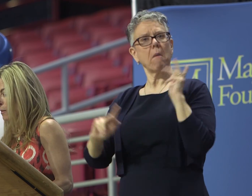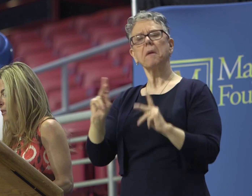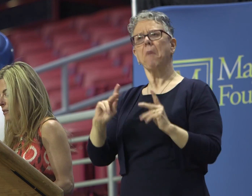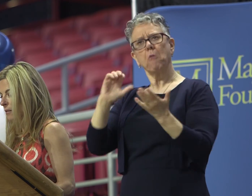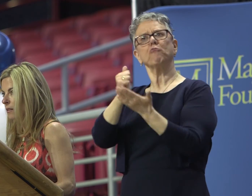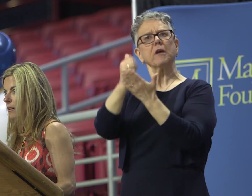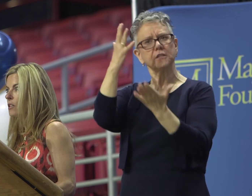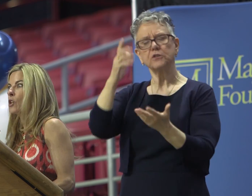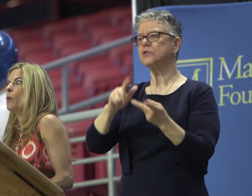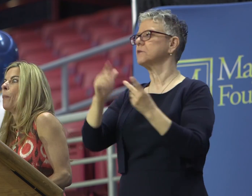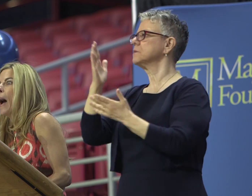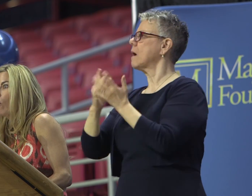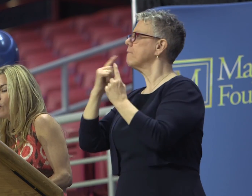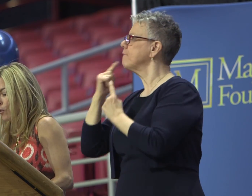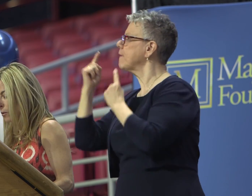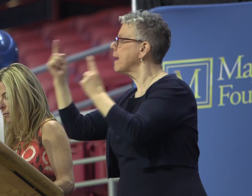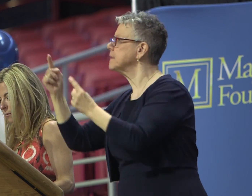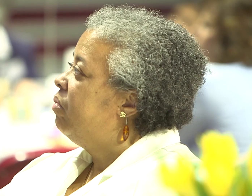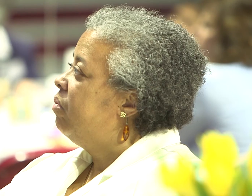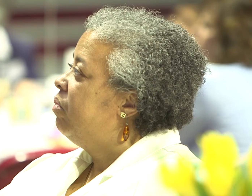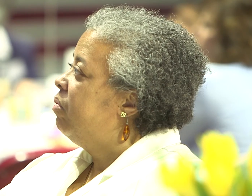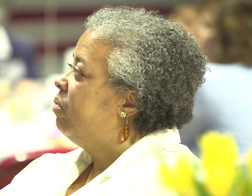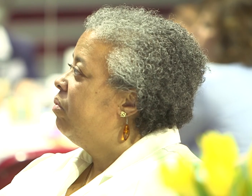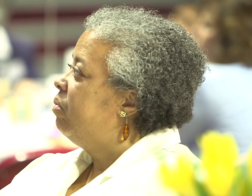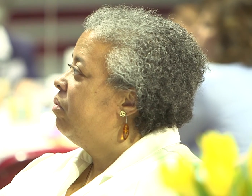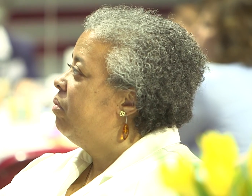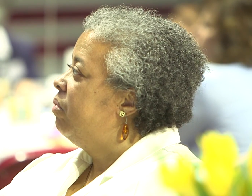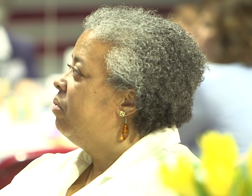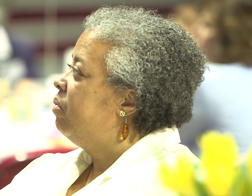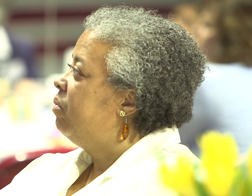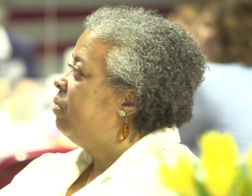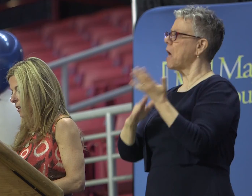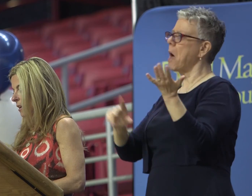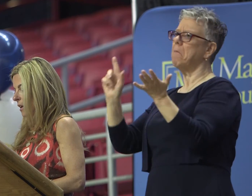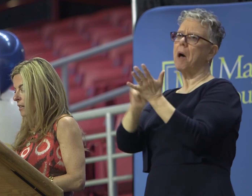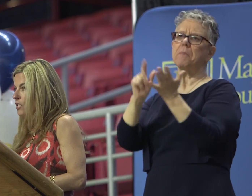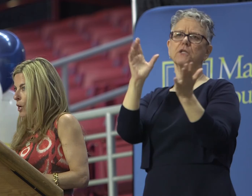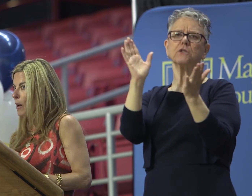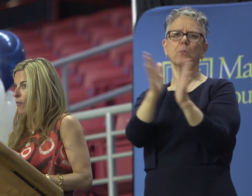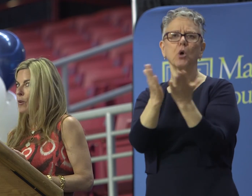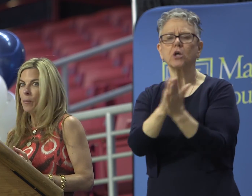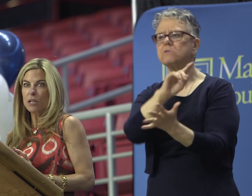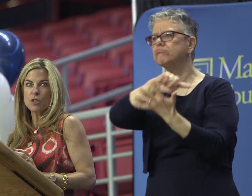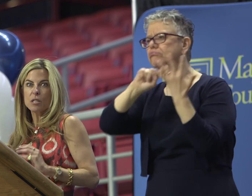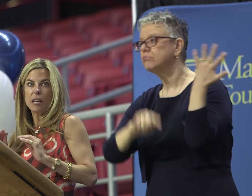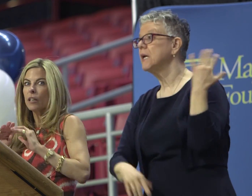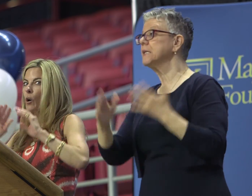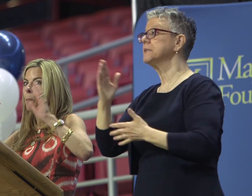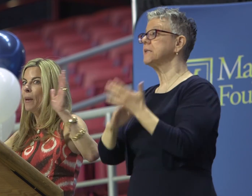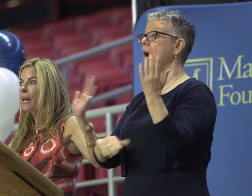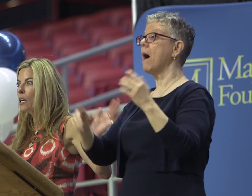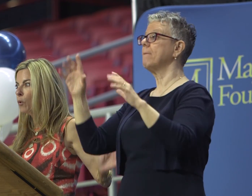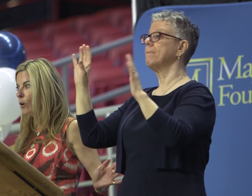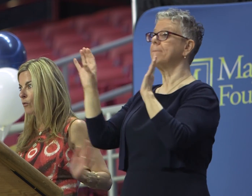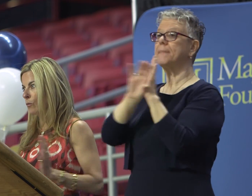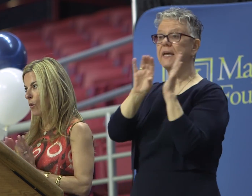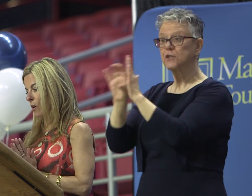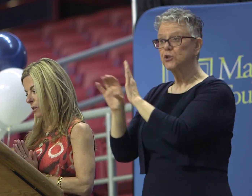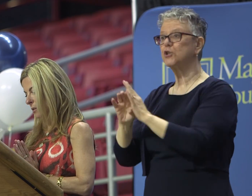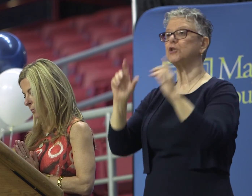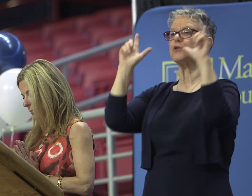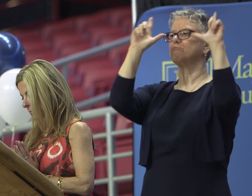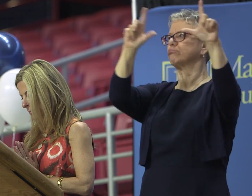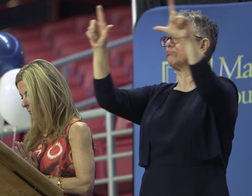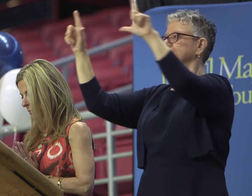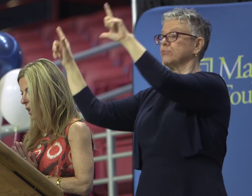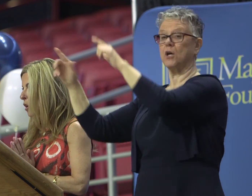are famous, some are powerful, some are published, and some have their pictures hanging on many boardroom